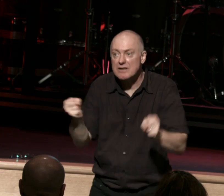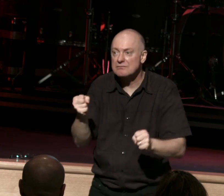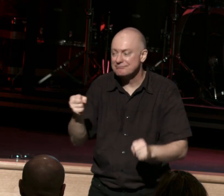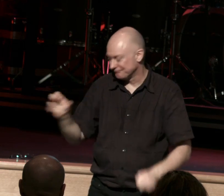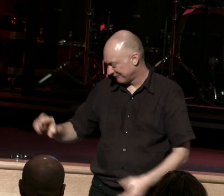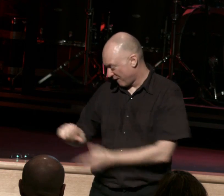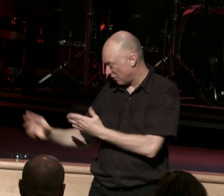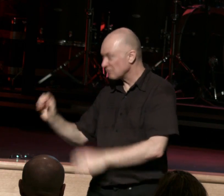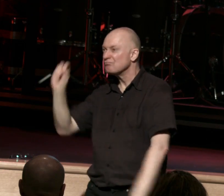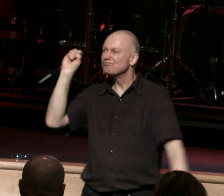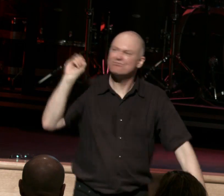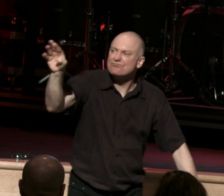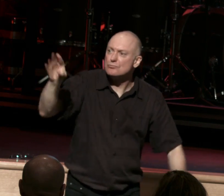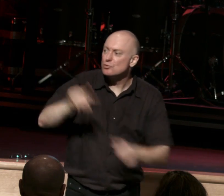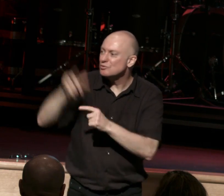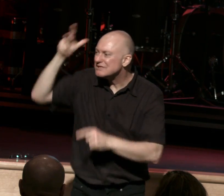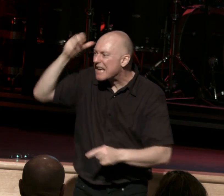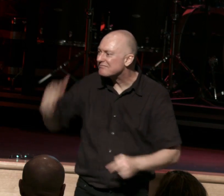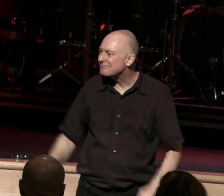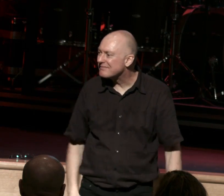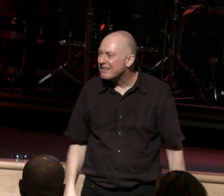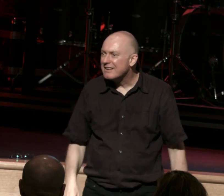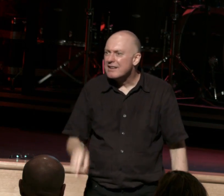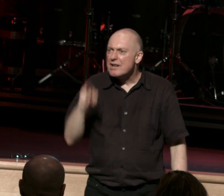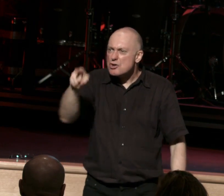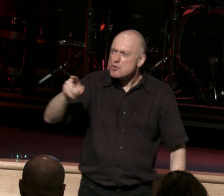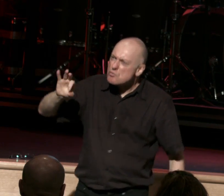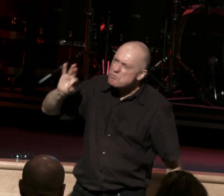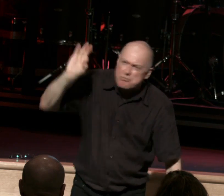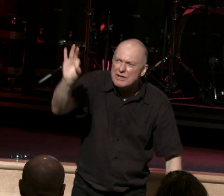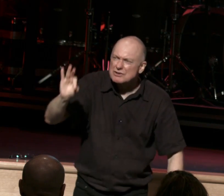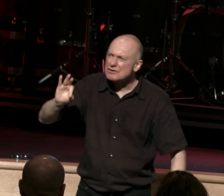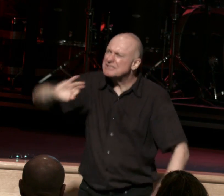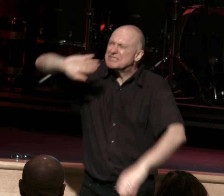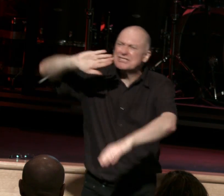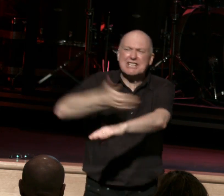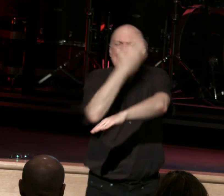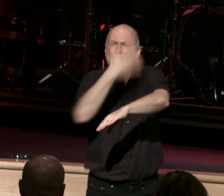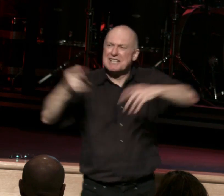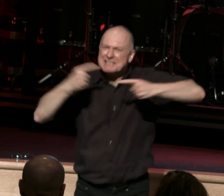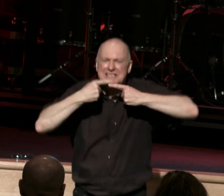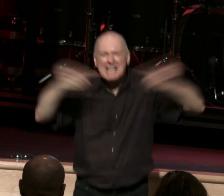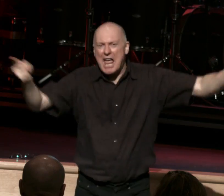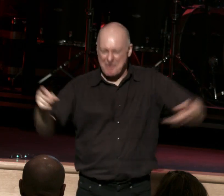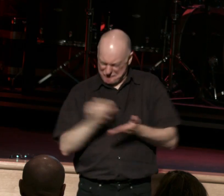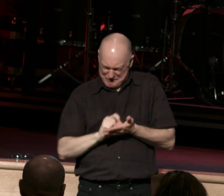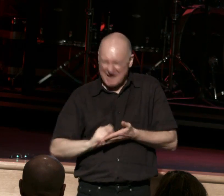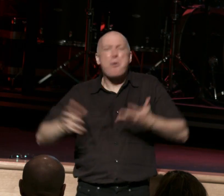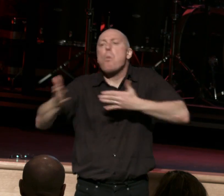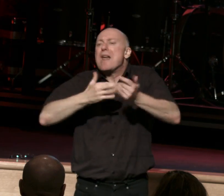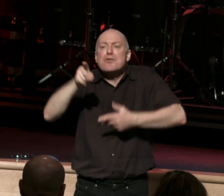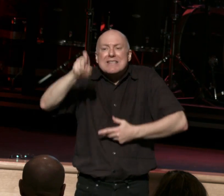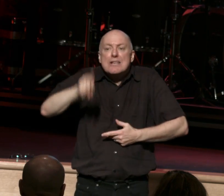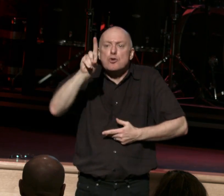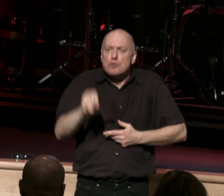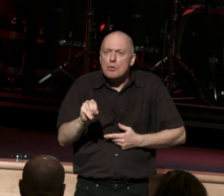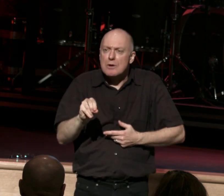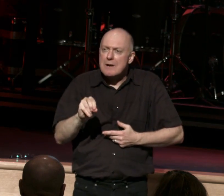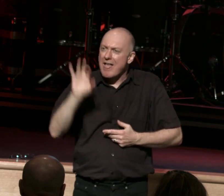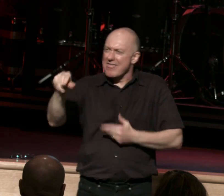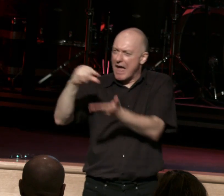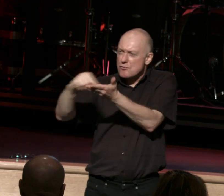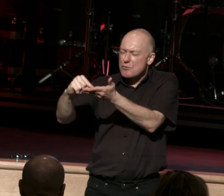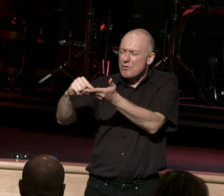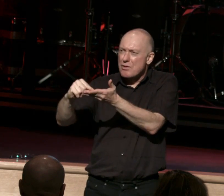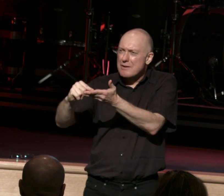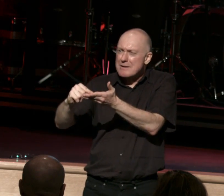When he comes and whispers these lies and all this stuff, you take the truth and you preach it, you sing it, you declare it, you write it, whatever you need to do,